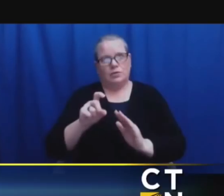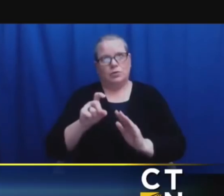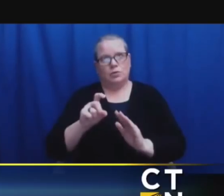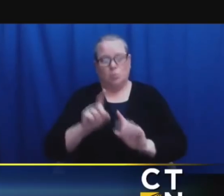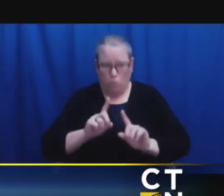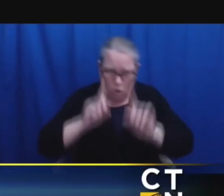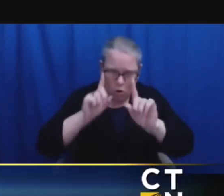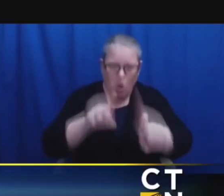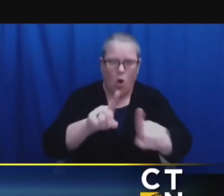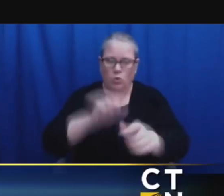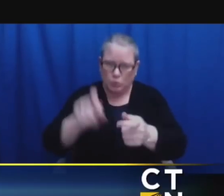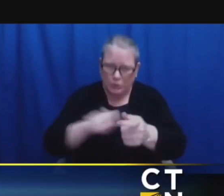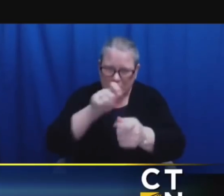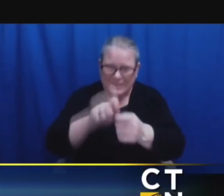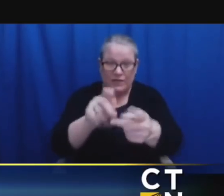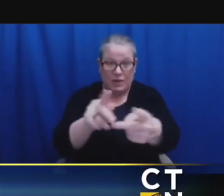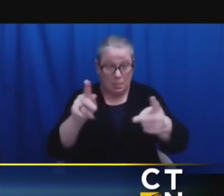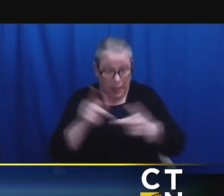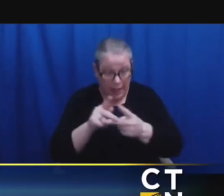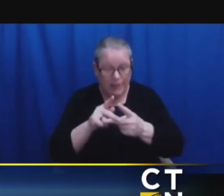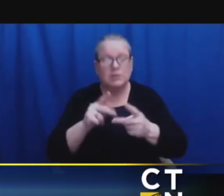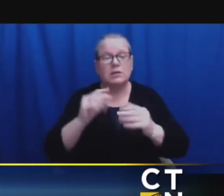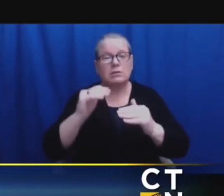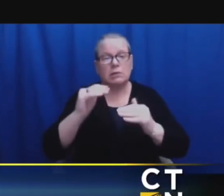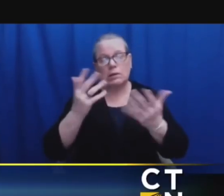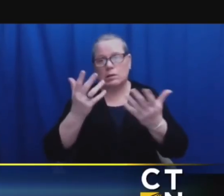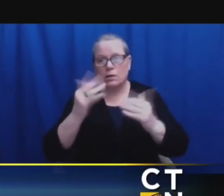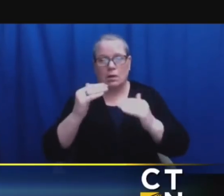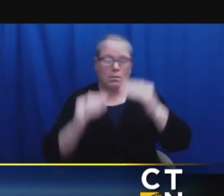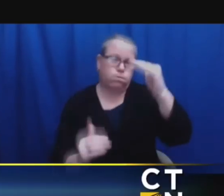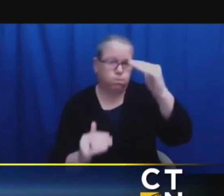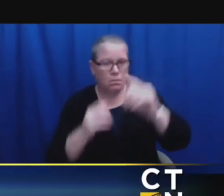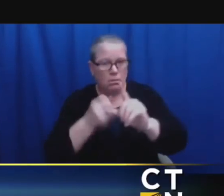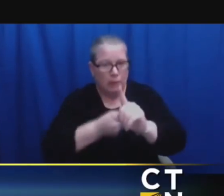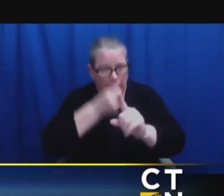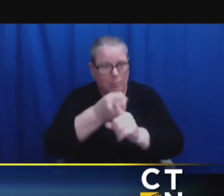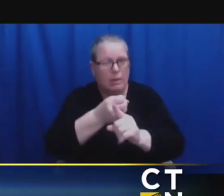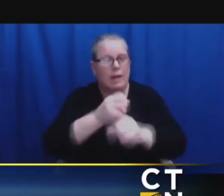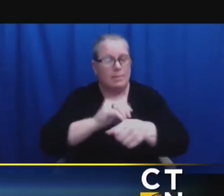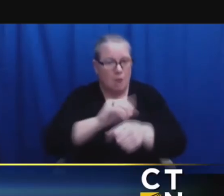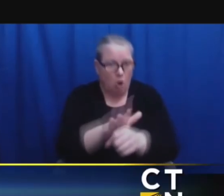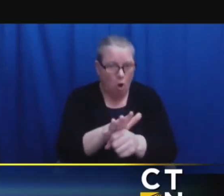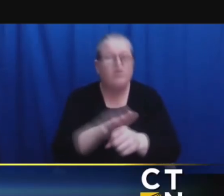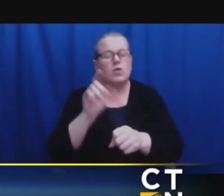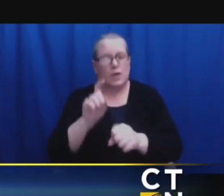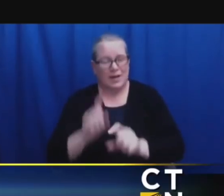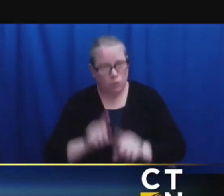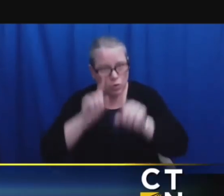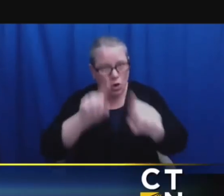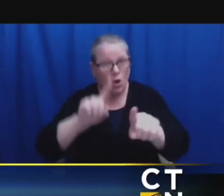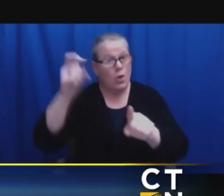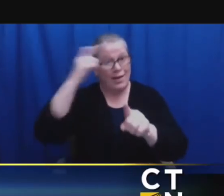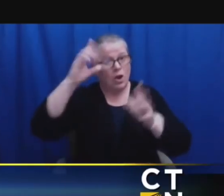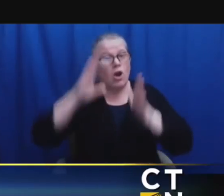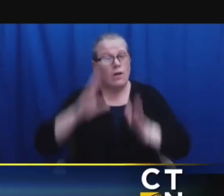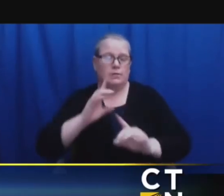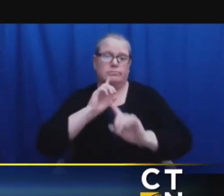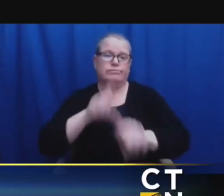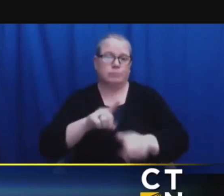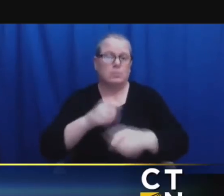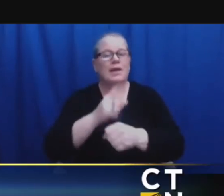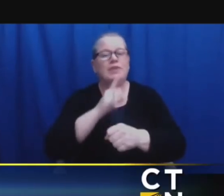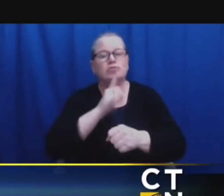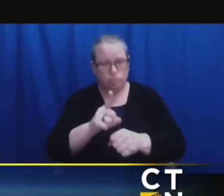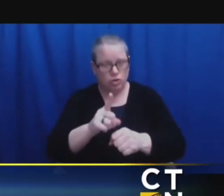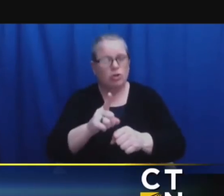been underserved and disproportionately impacted by COVID. And so it's a major focus of all of our efforts under the governor's direction to be very deliberate about